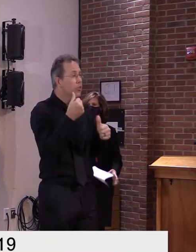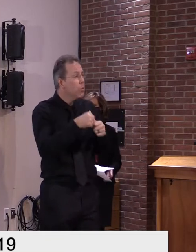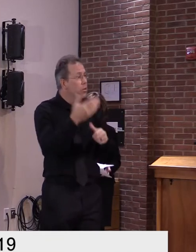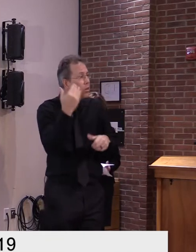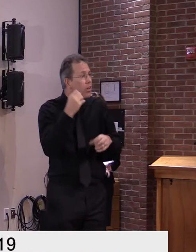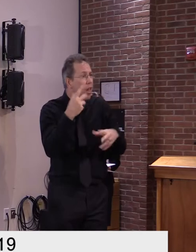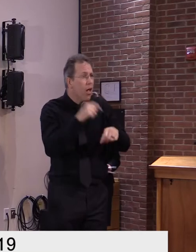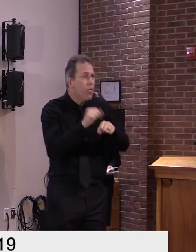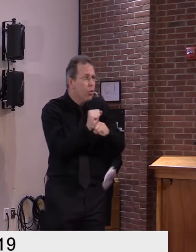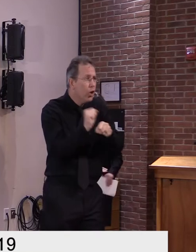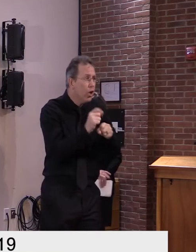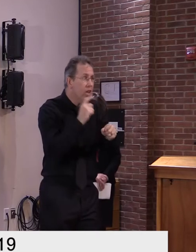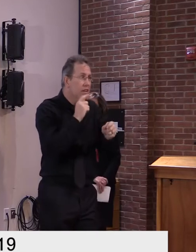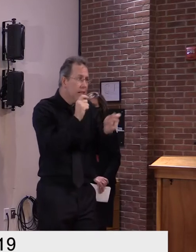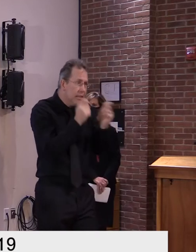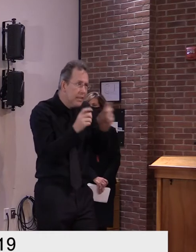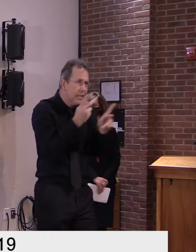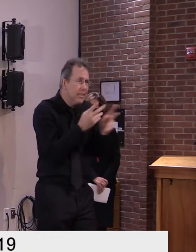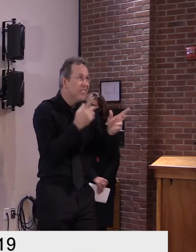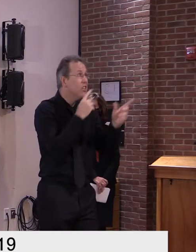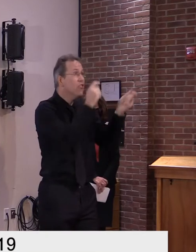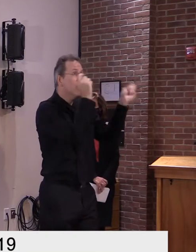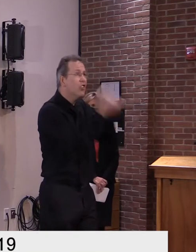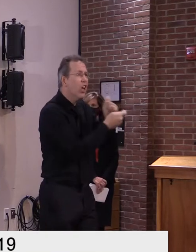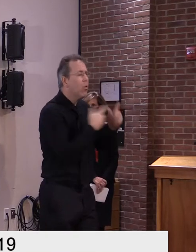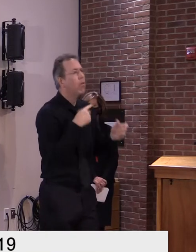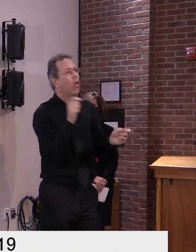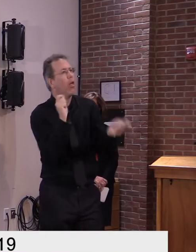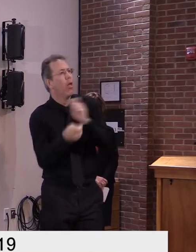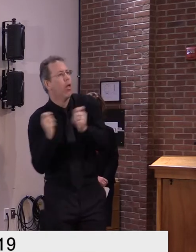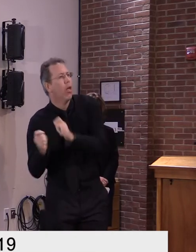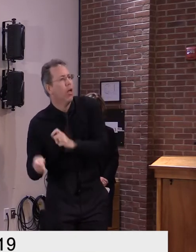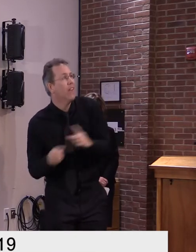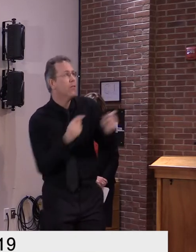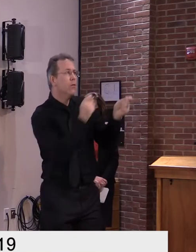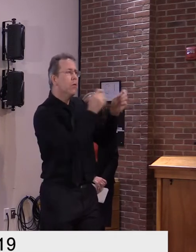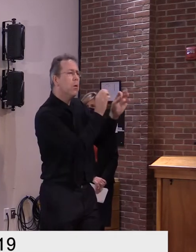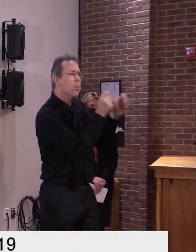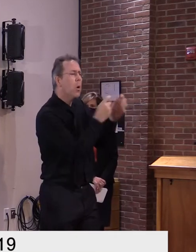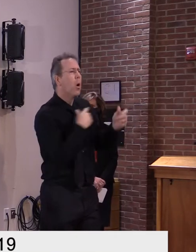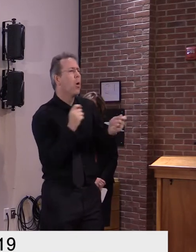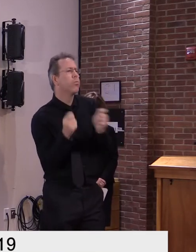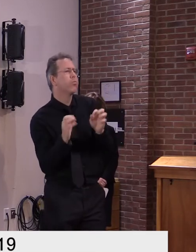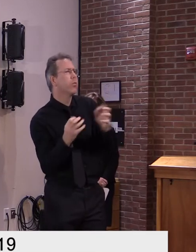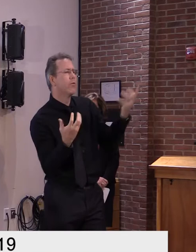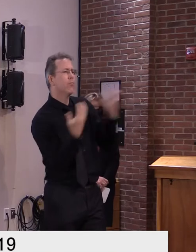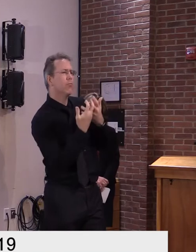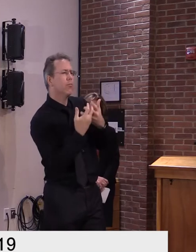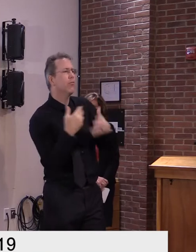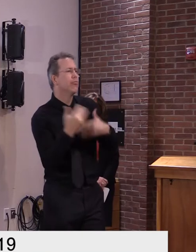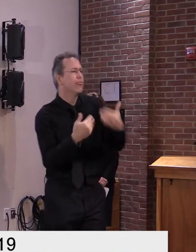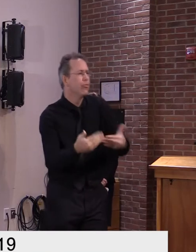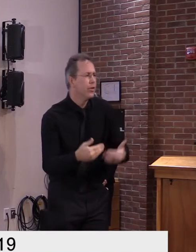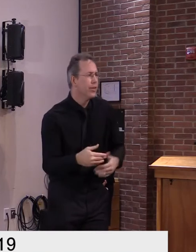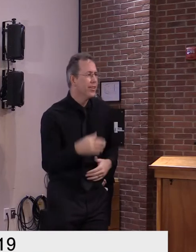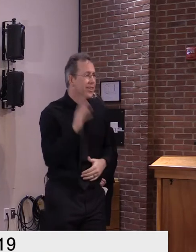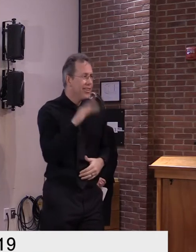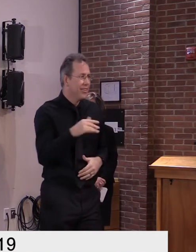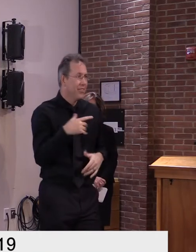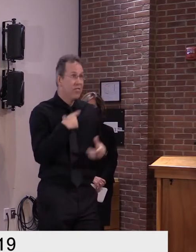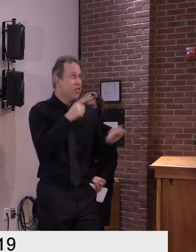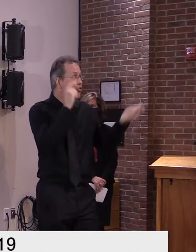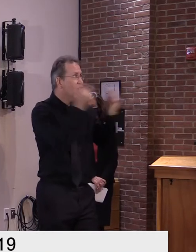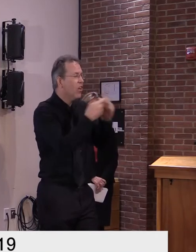create a program so that we could distribute the funds. Our 50-year-old mainframe that's antiquated couldn't